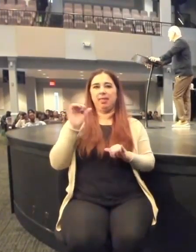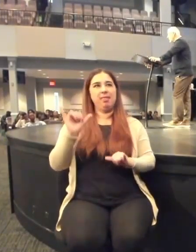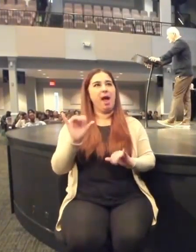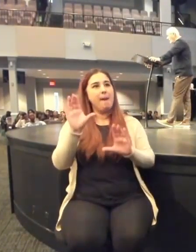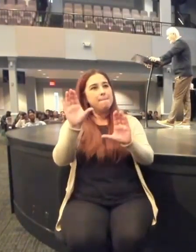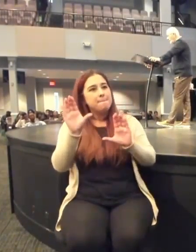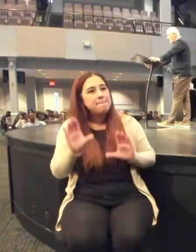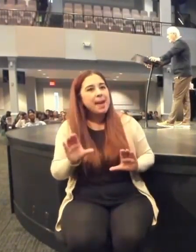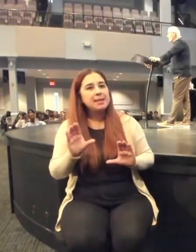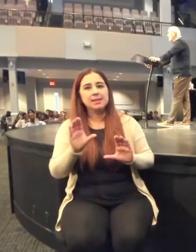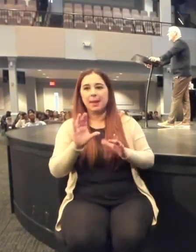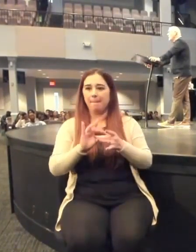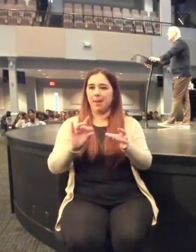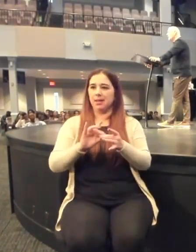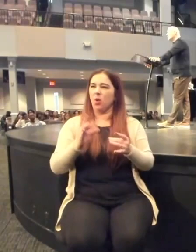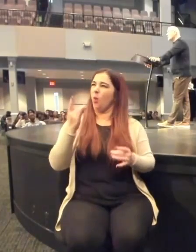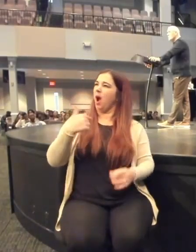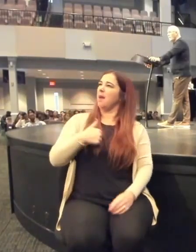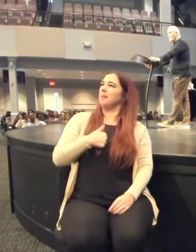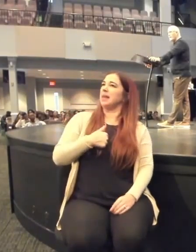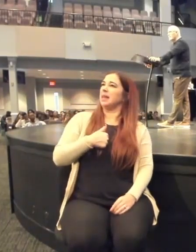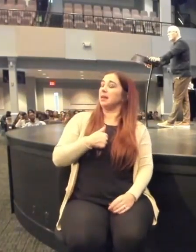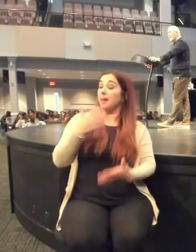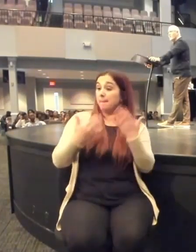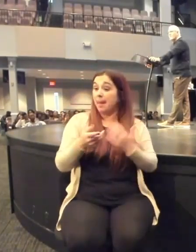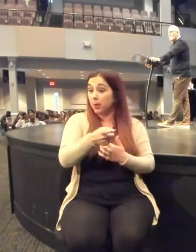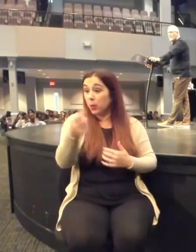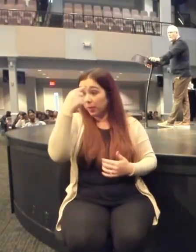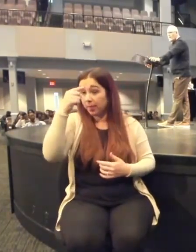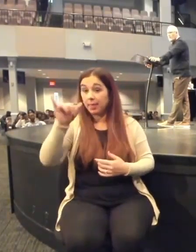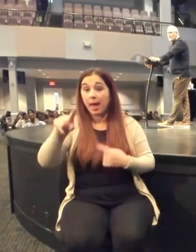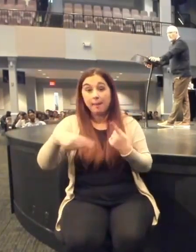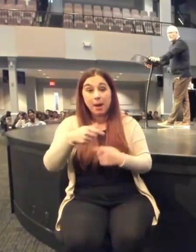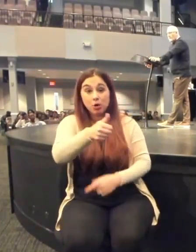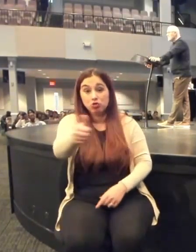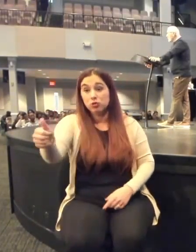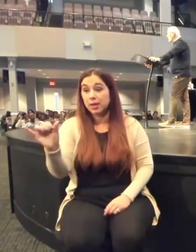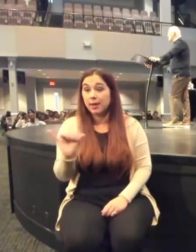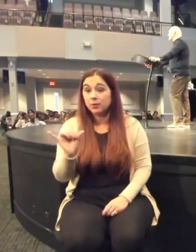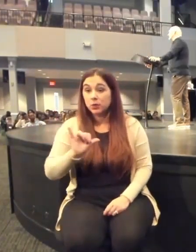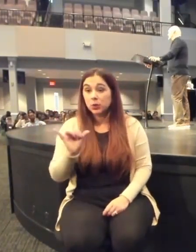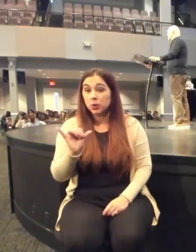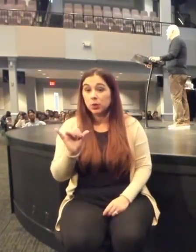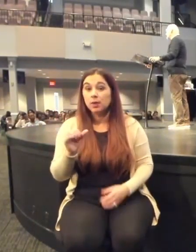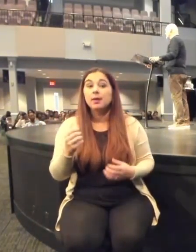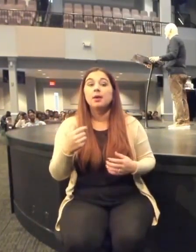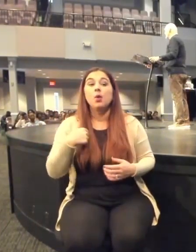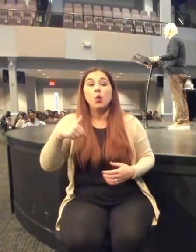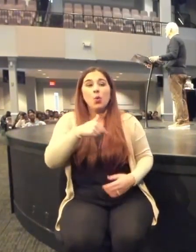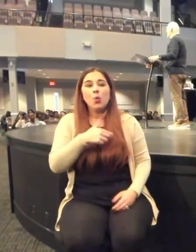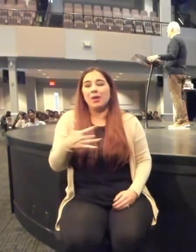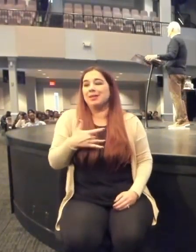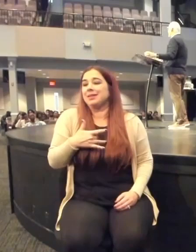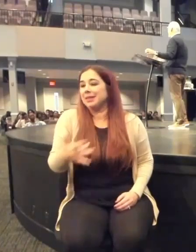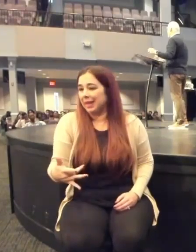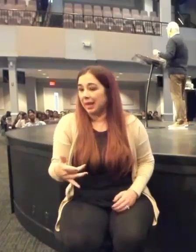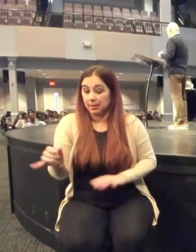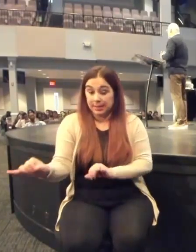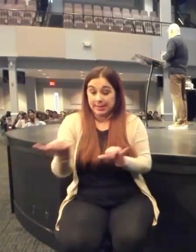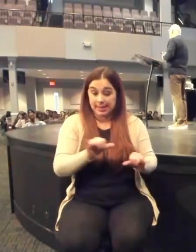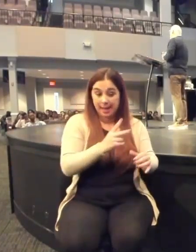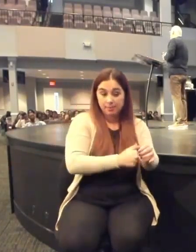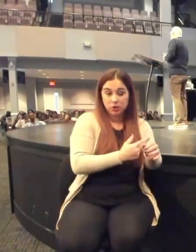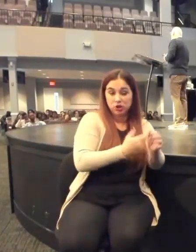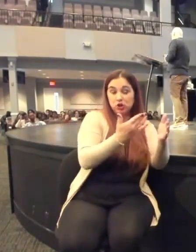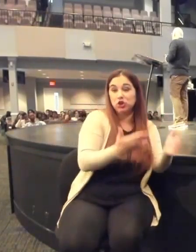to someone like me? And perhaps you've thought that in your life as well, because all of us have a tendency, as the shepherds perhaps would